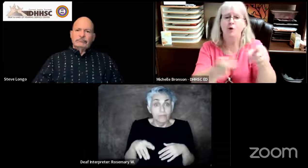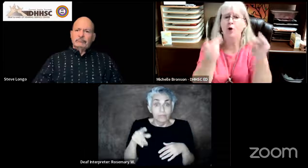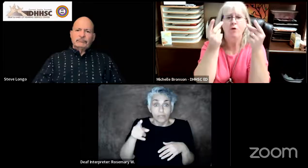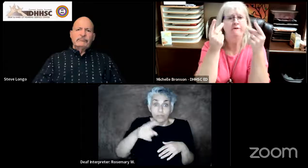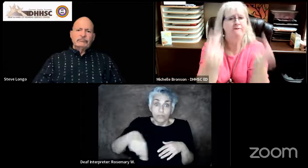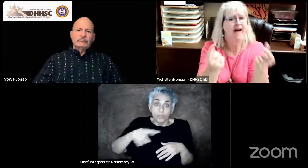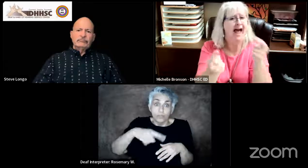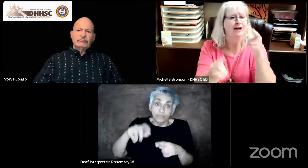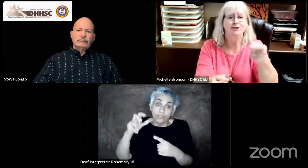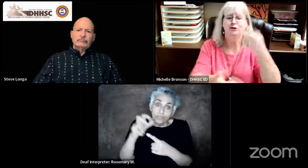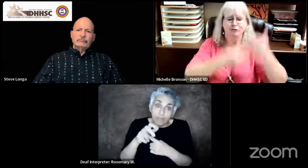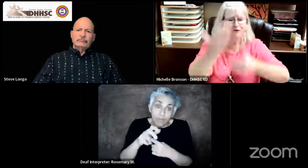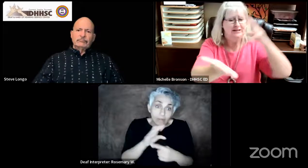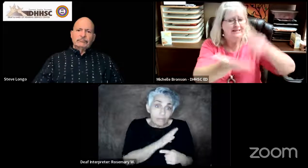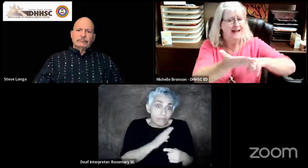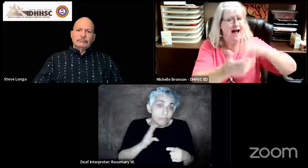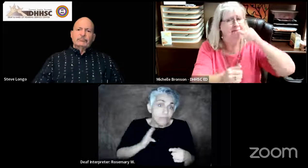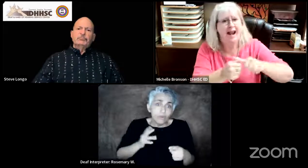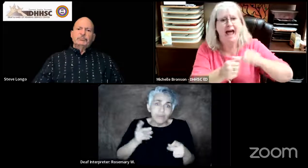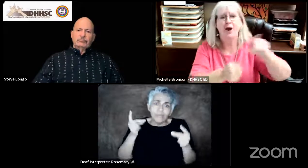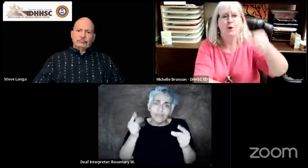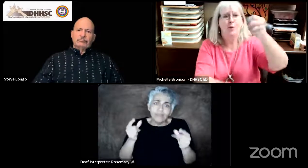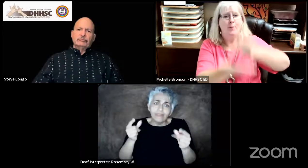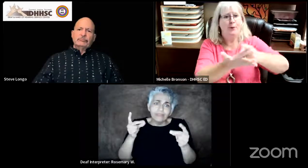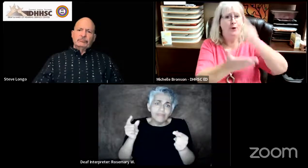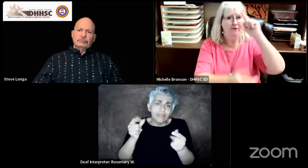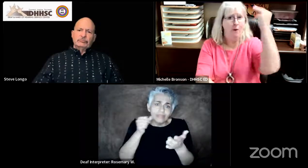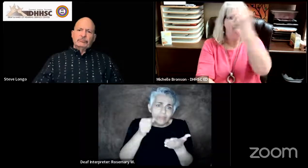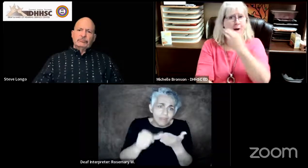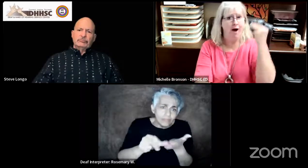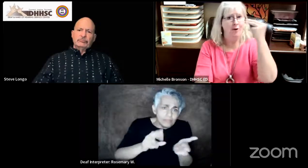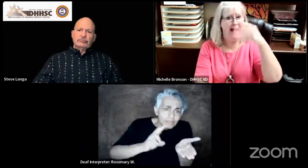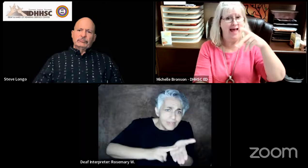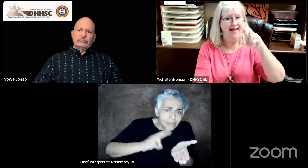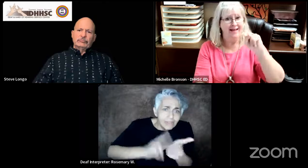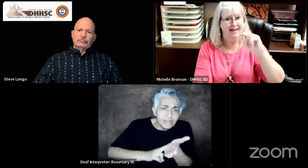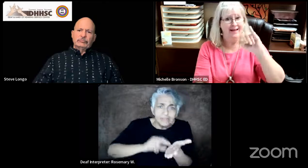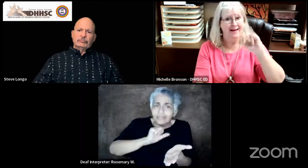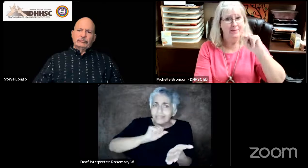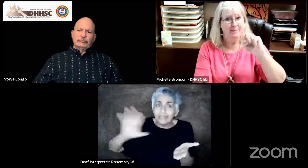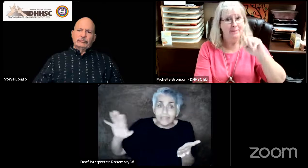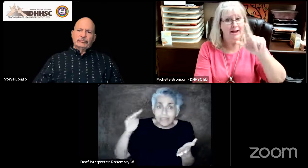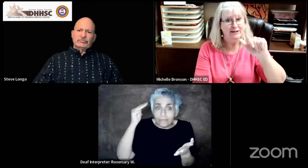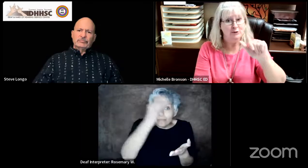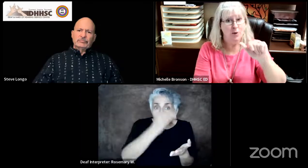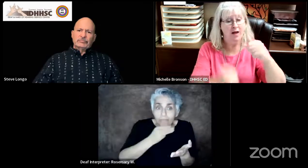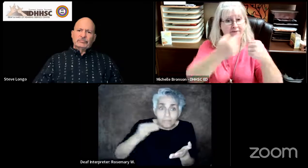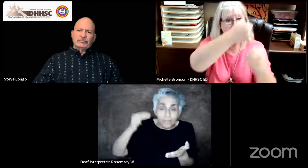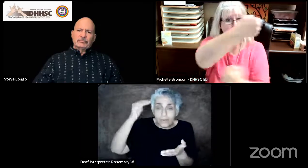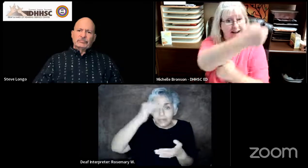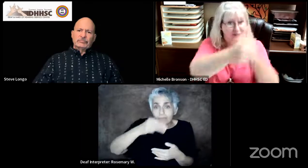update, you folks are the best. You were super fast with signing